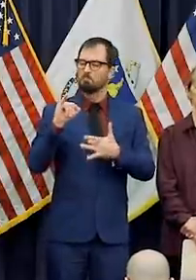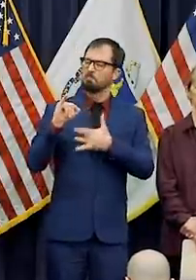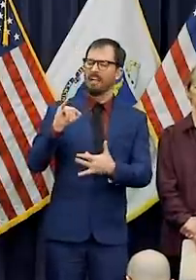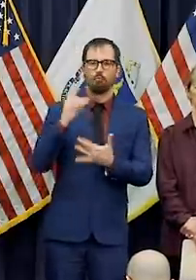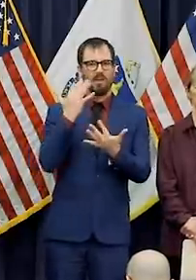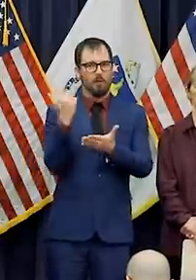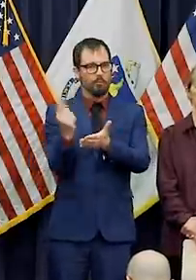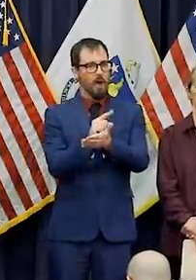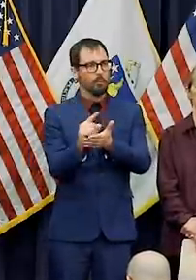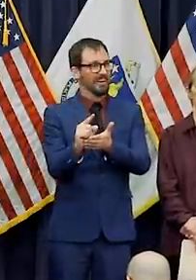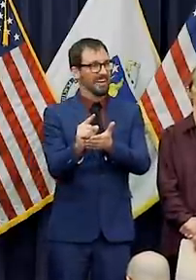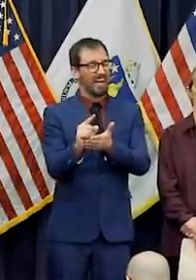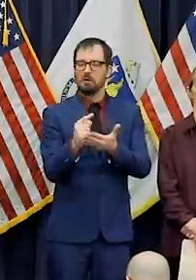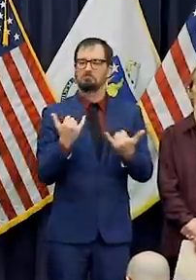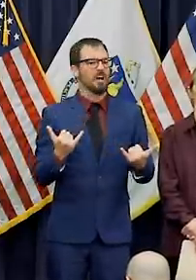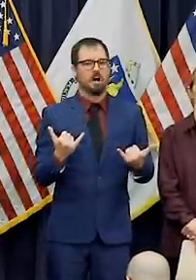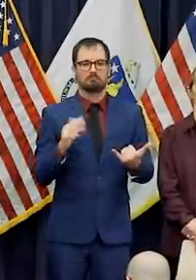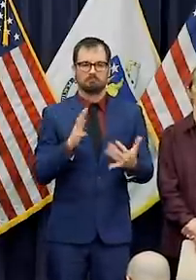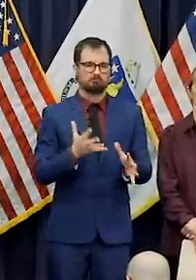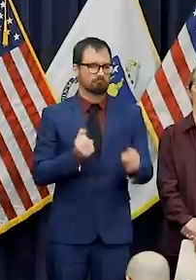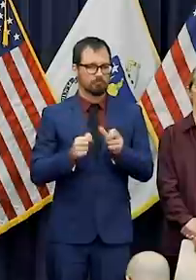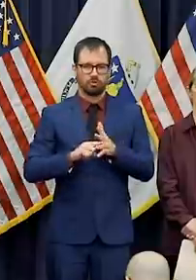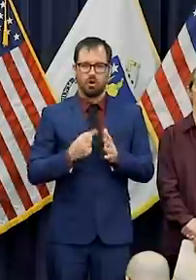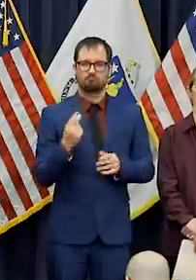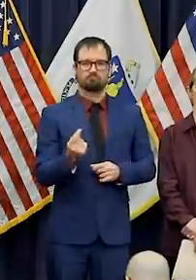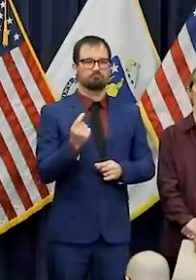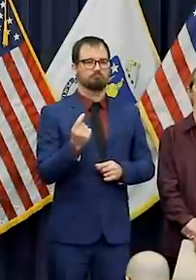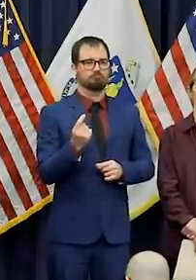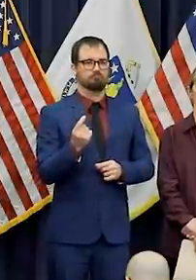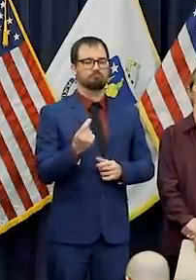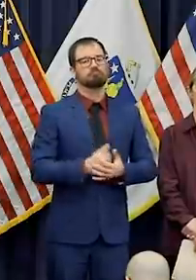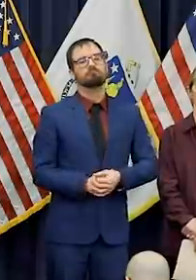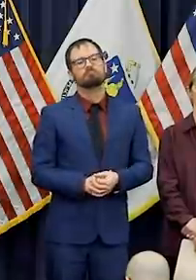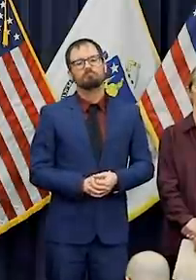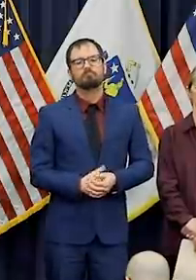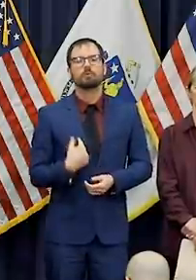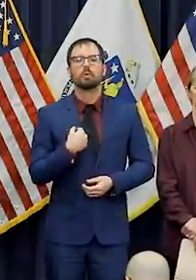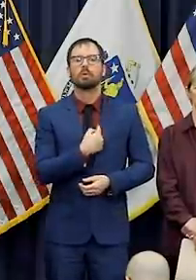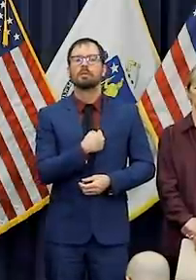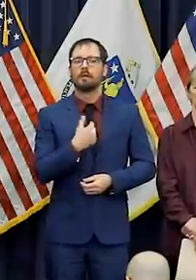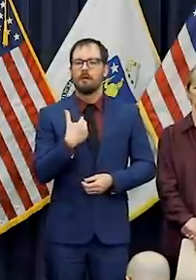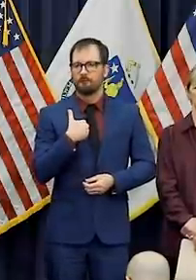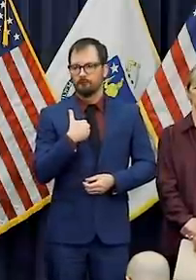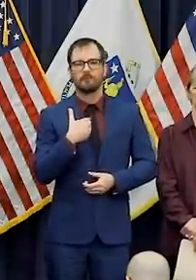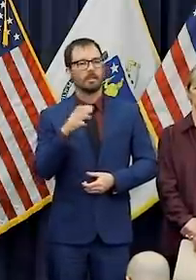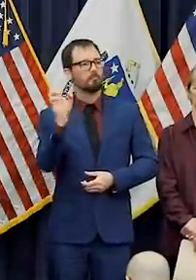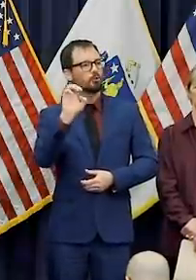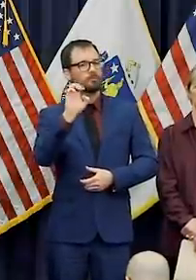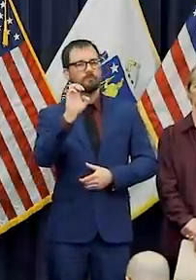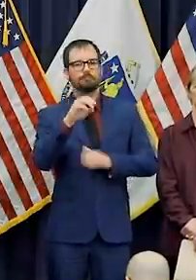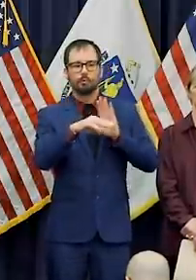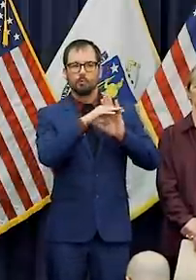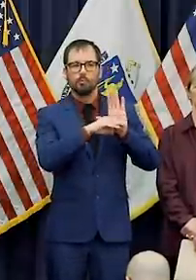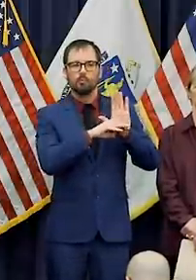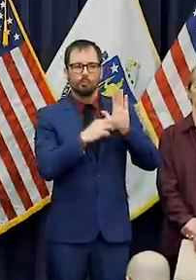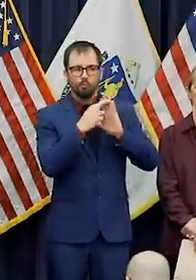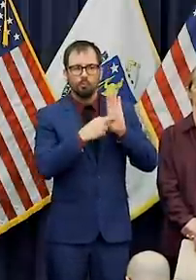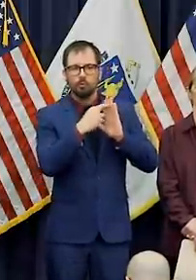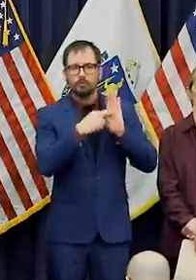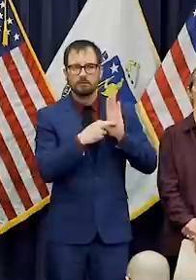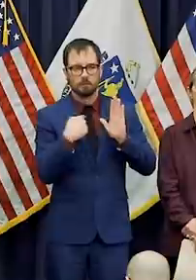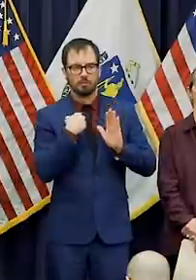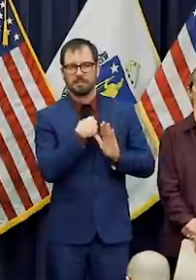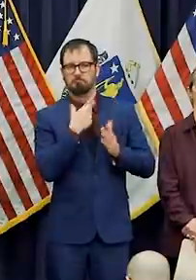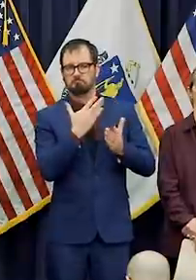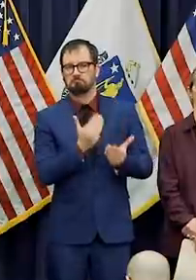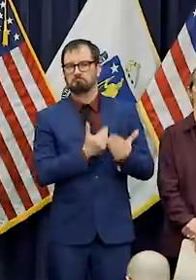law. We will also file emergency regulations expanding the eligibility around collecting unemployment for people who've